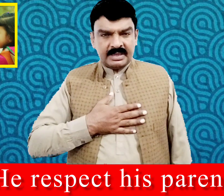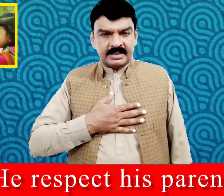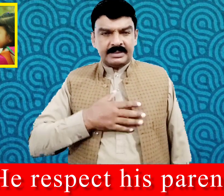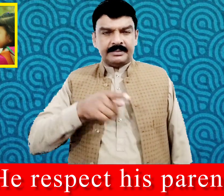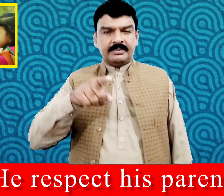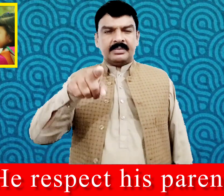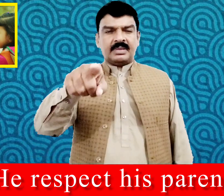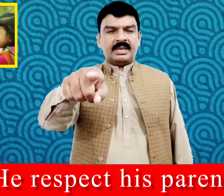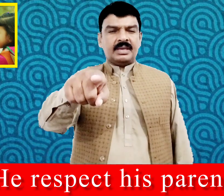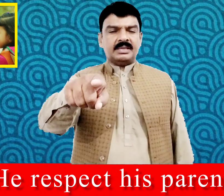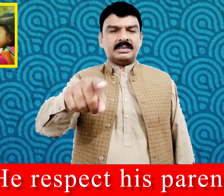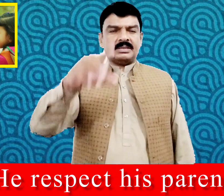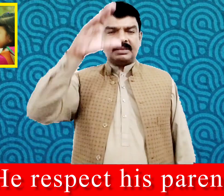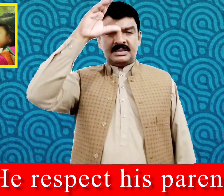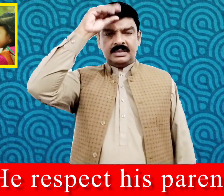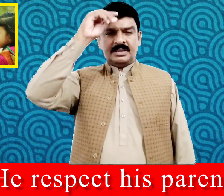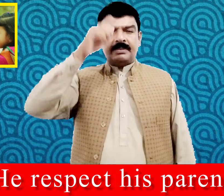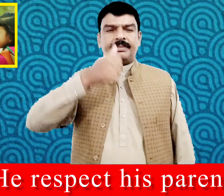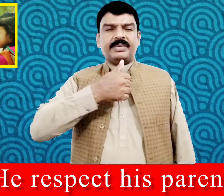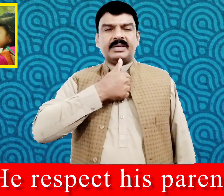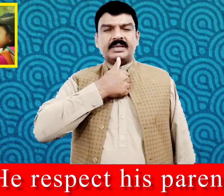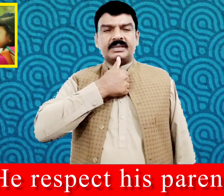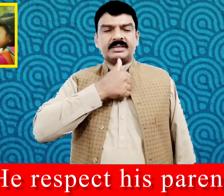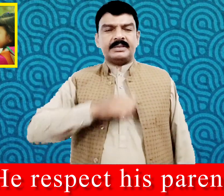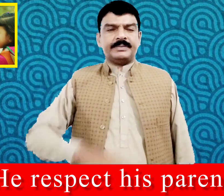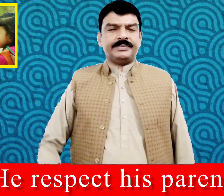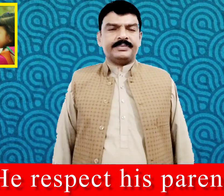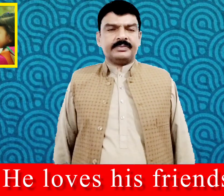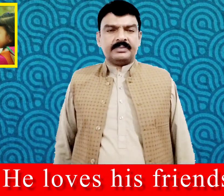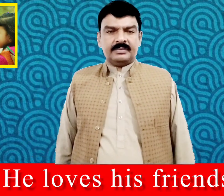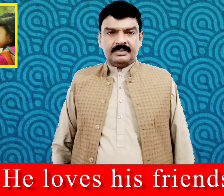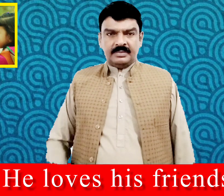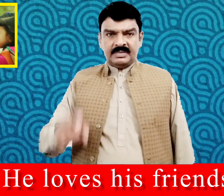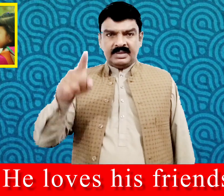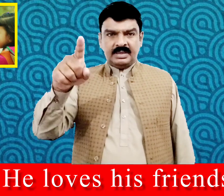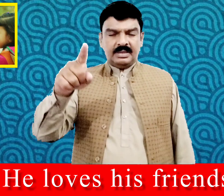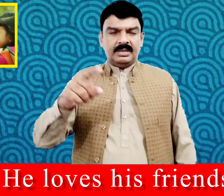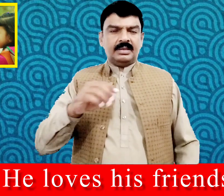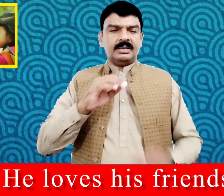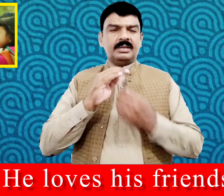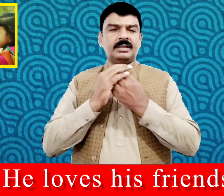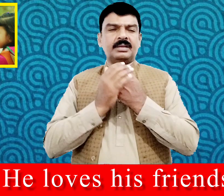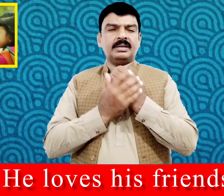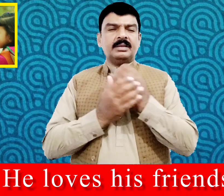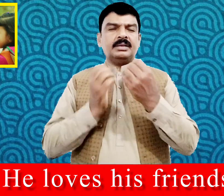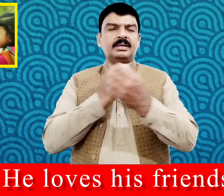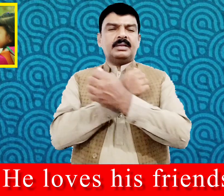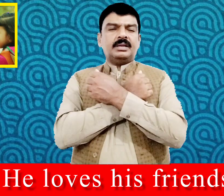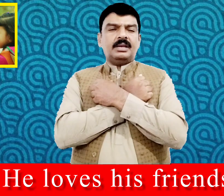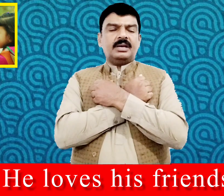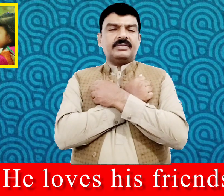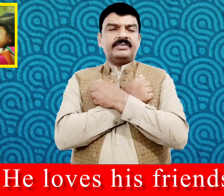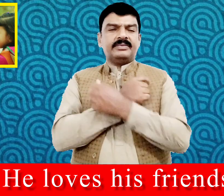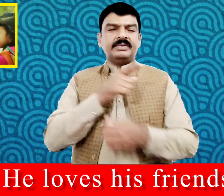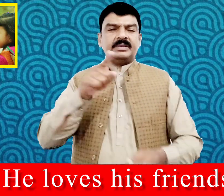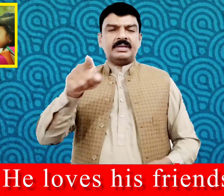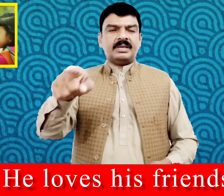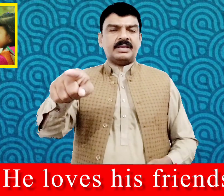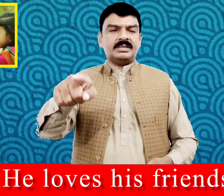respect his parents. He love